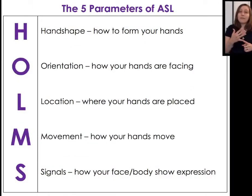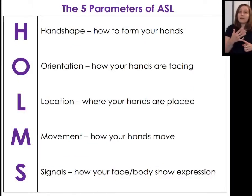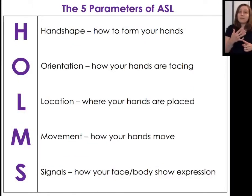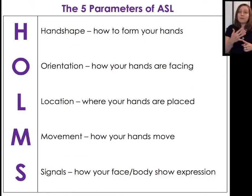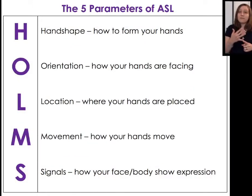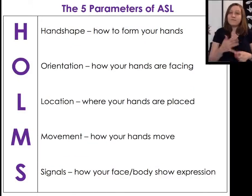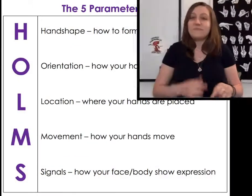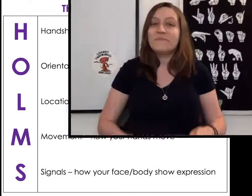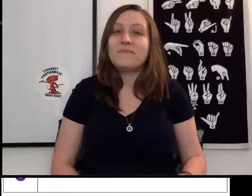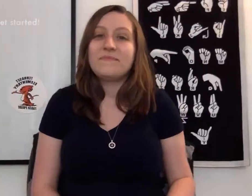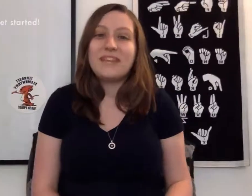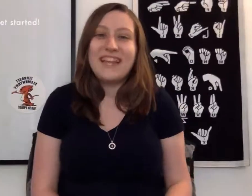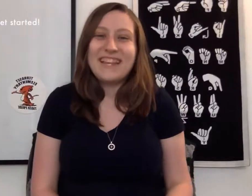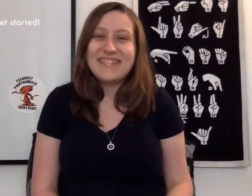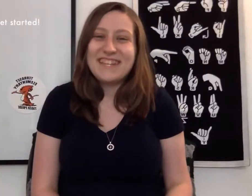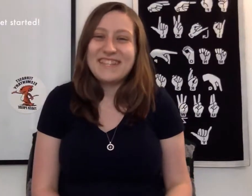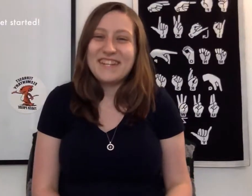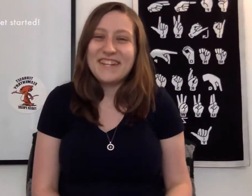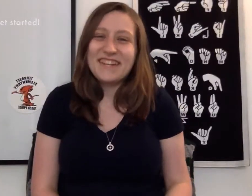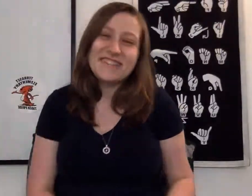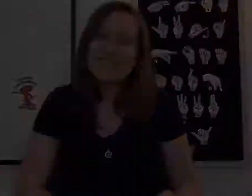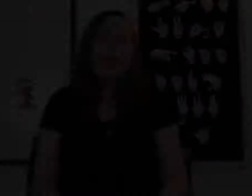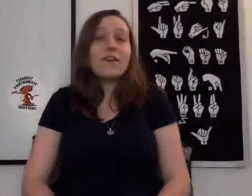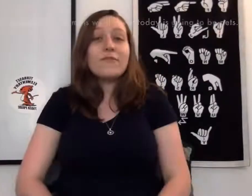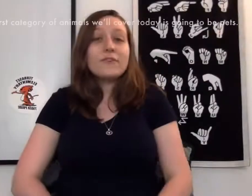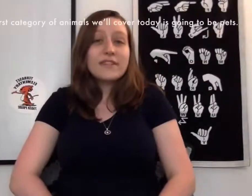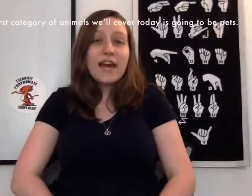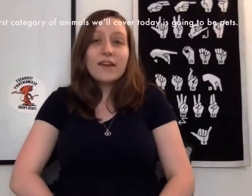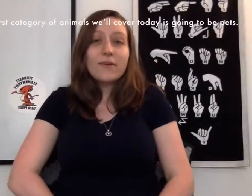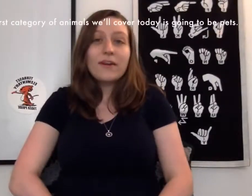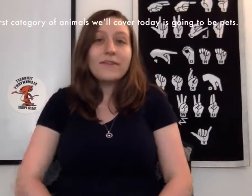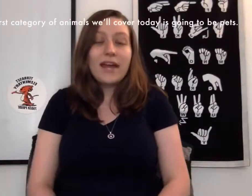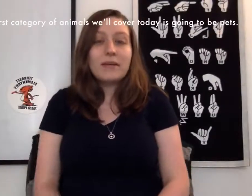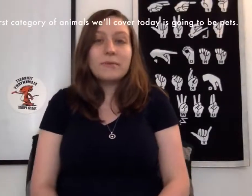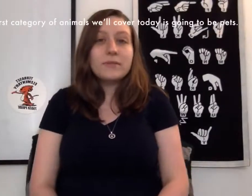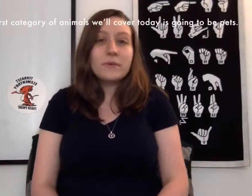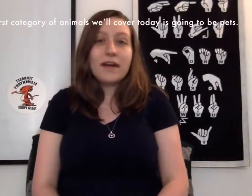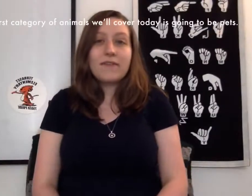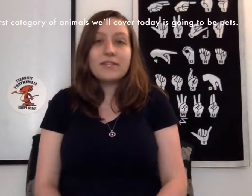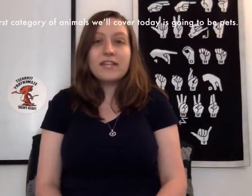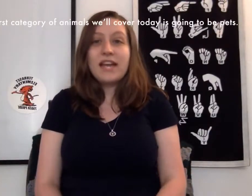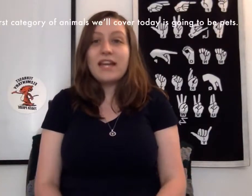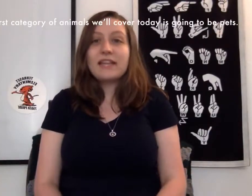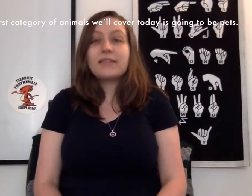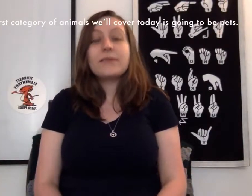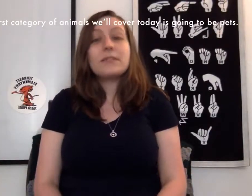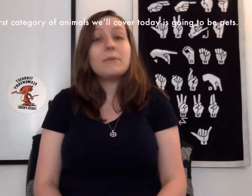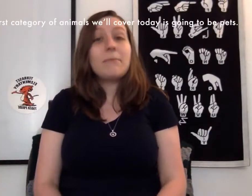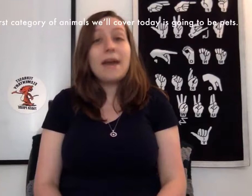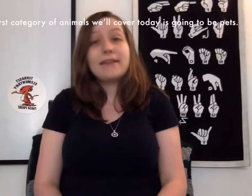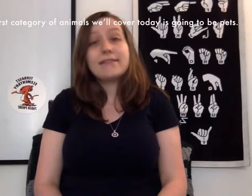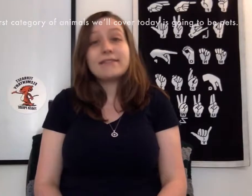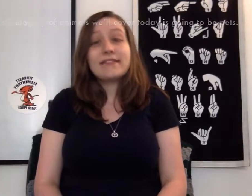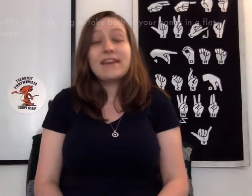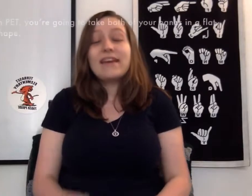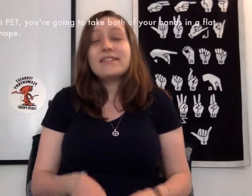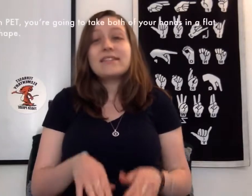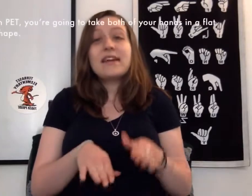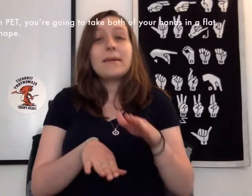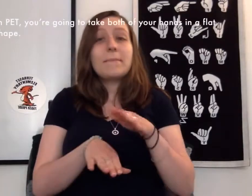applicable. Let's get started. Our first category of animals we'll cover today is going to be pets. To sign